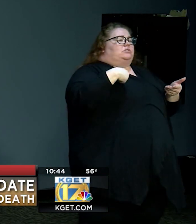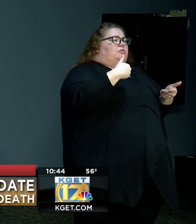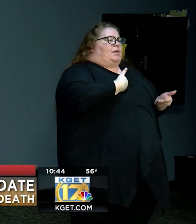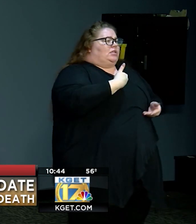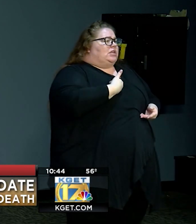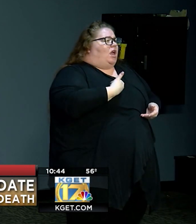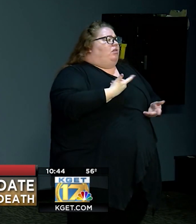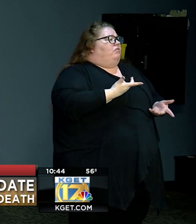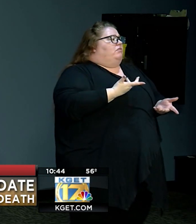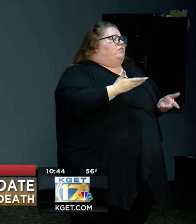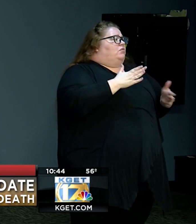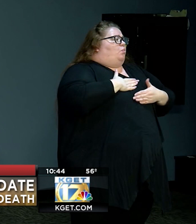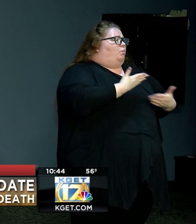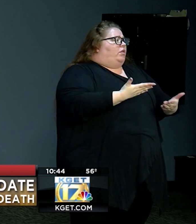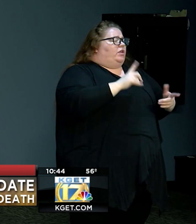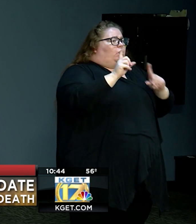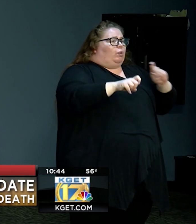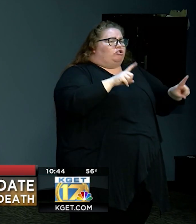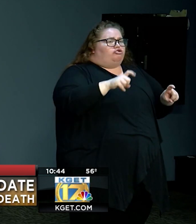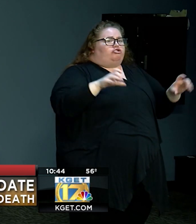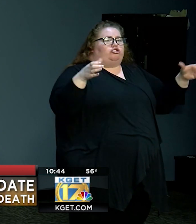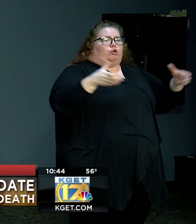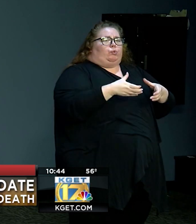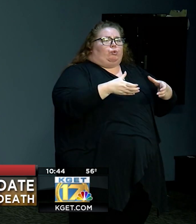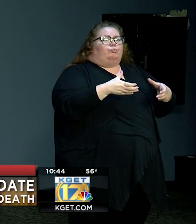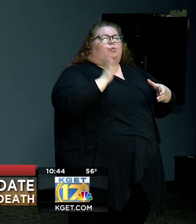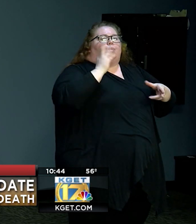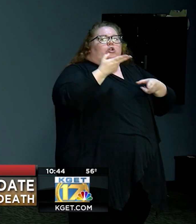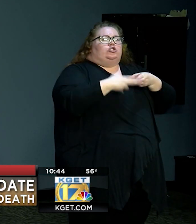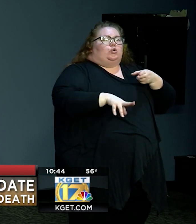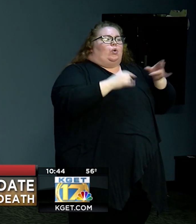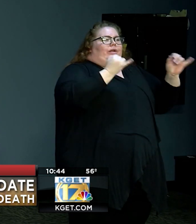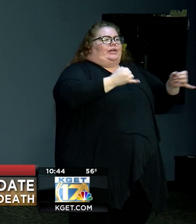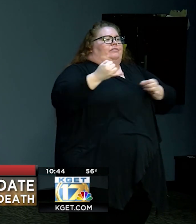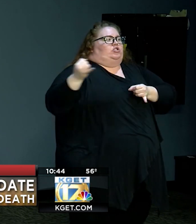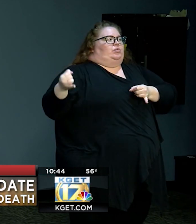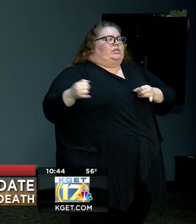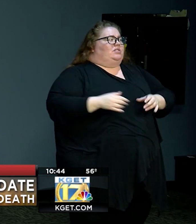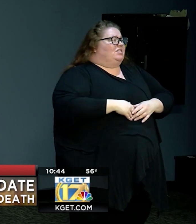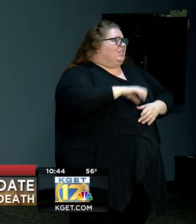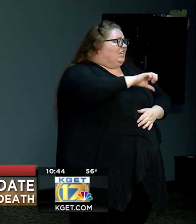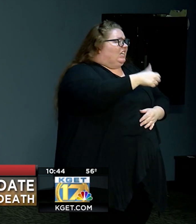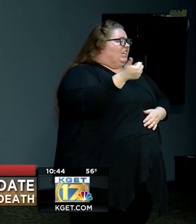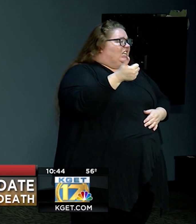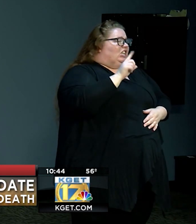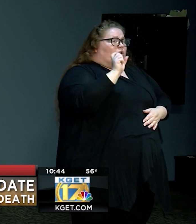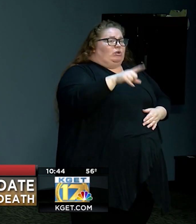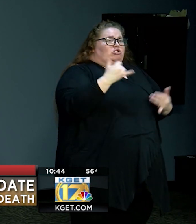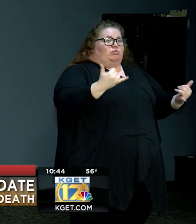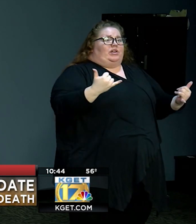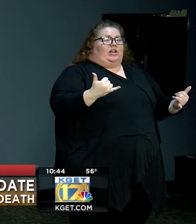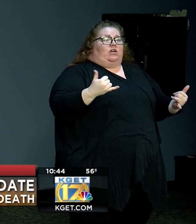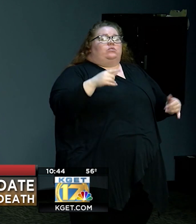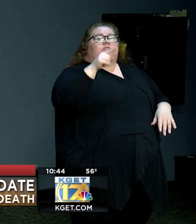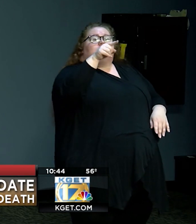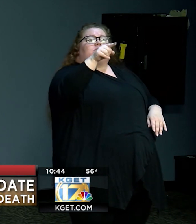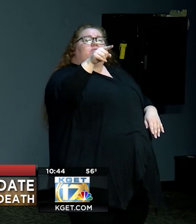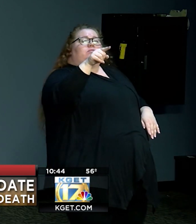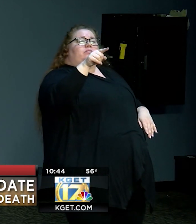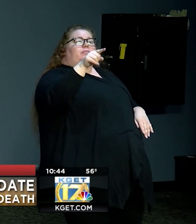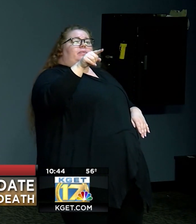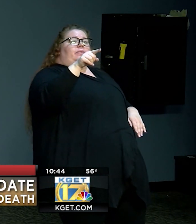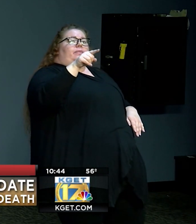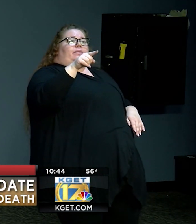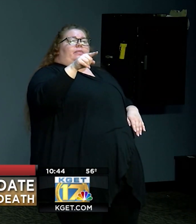as a group, but then we'll be shortly available for any questions individually. Are there any questions that we can help with? What happens when